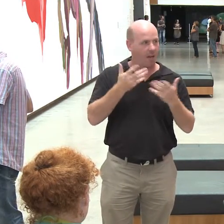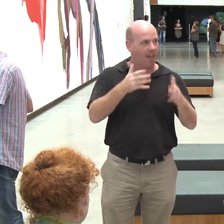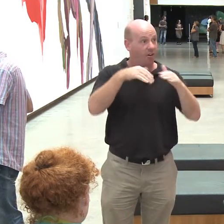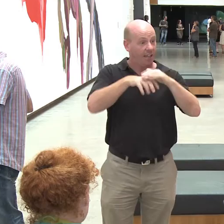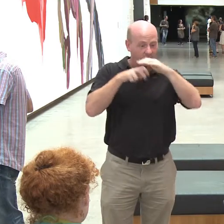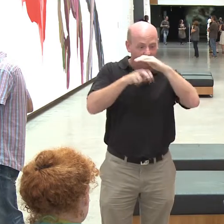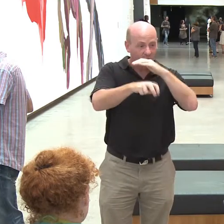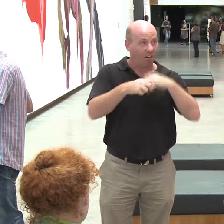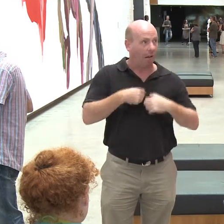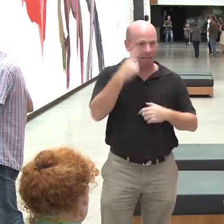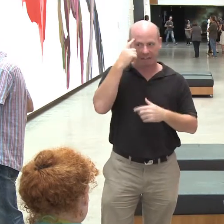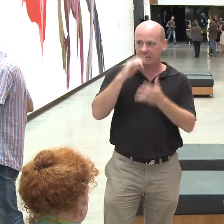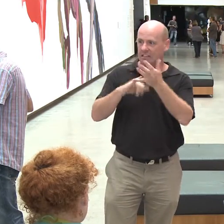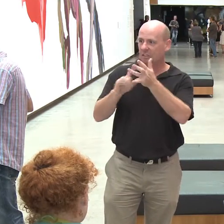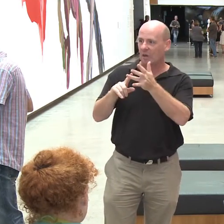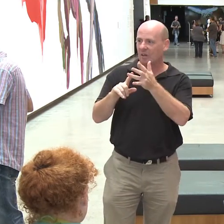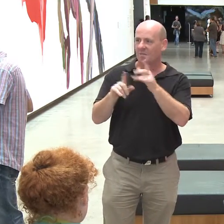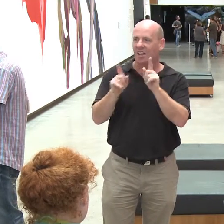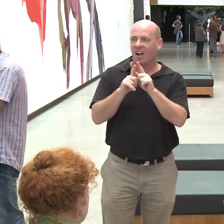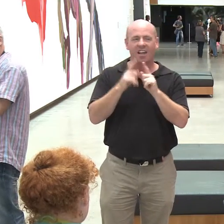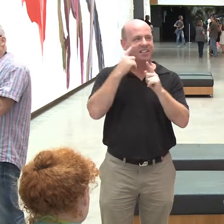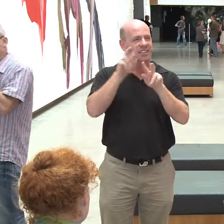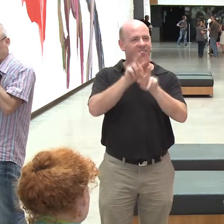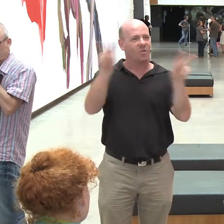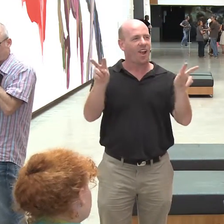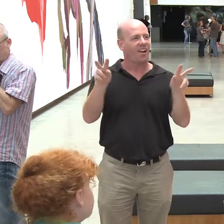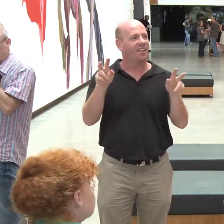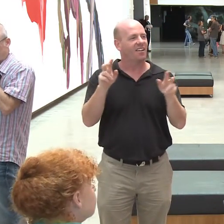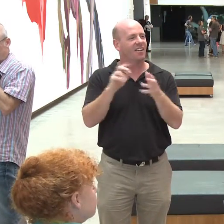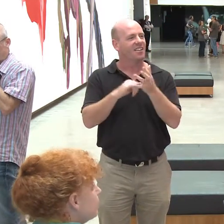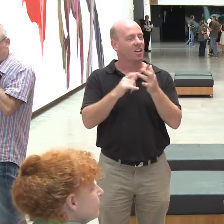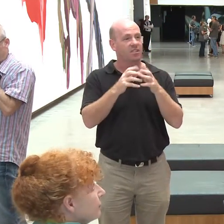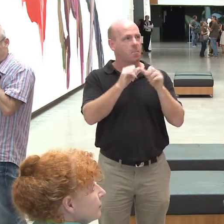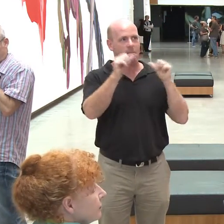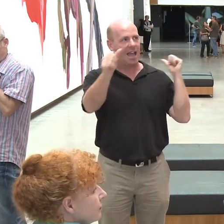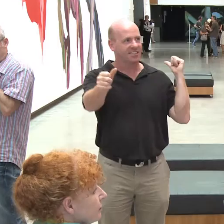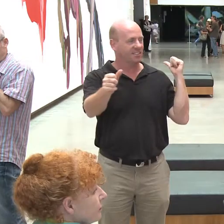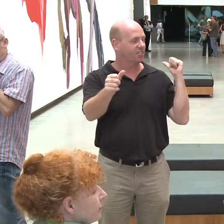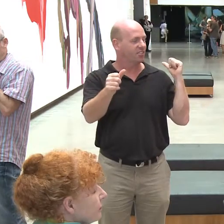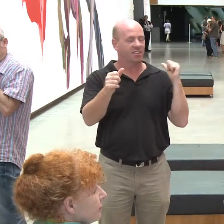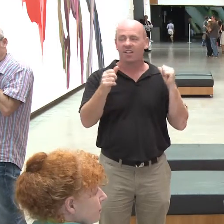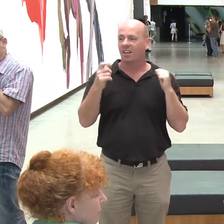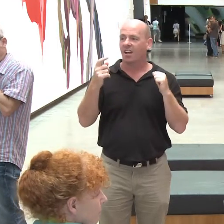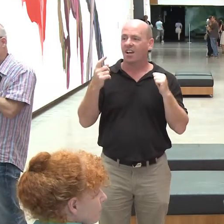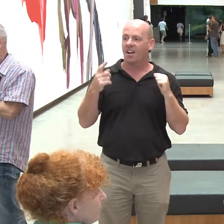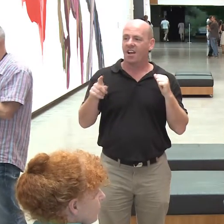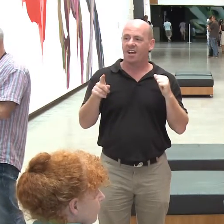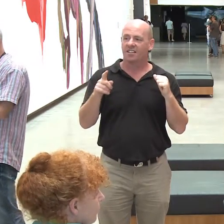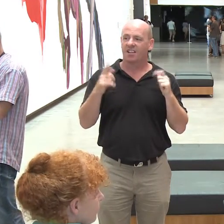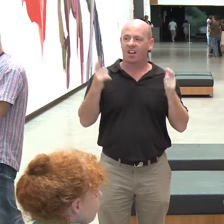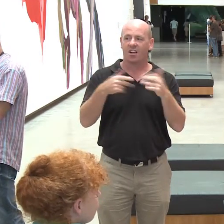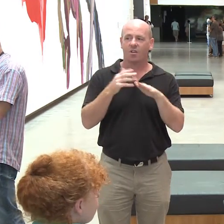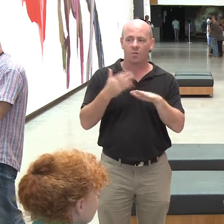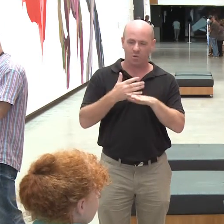said, well, I think so. You know, and you know, the view out, so, I mean, it's a massive piece and a lot of